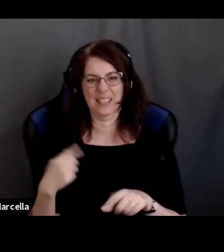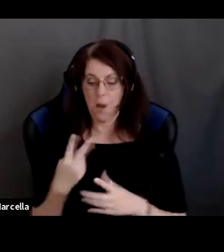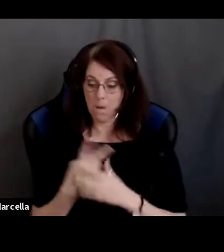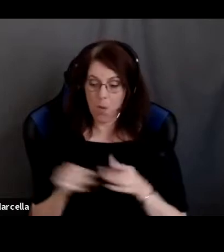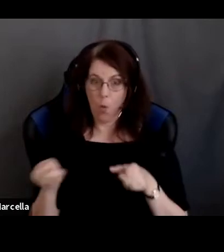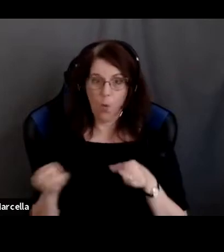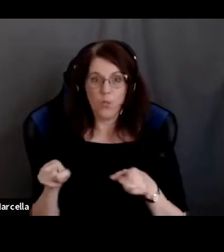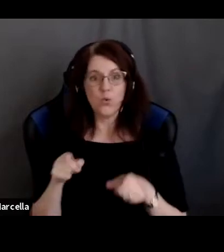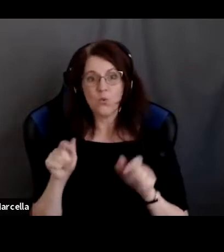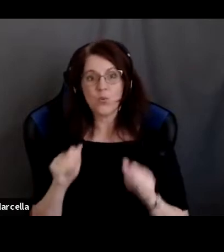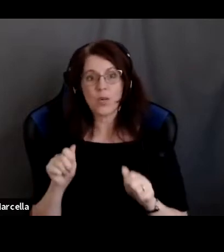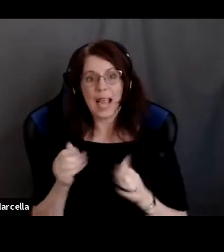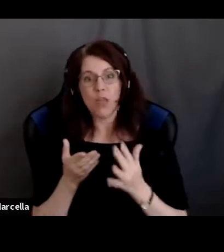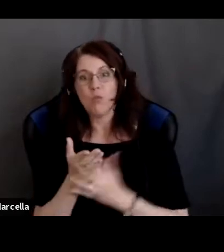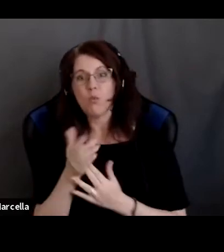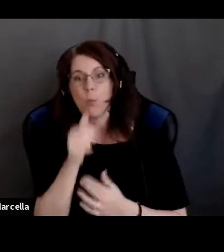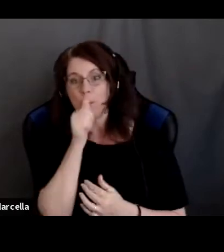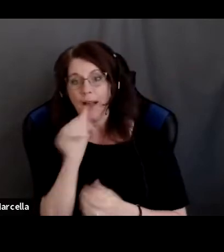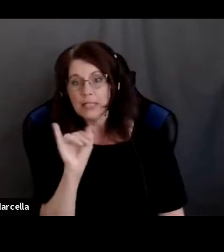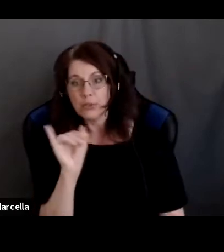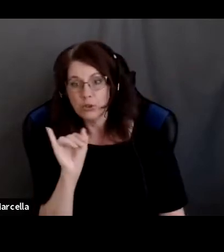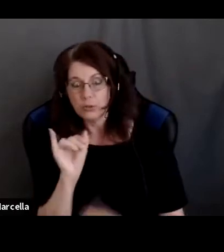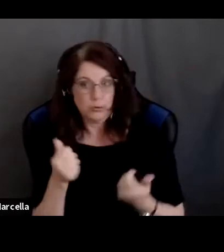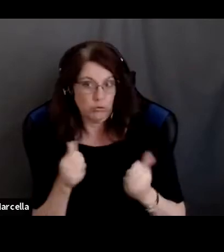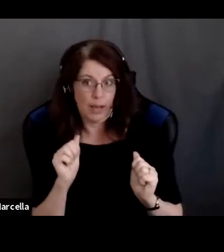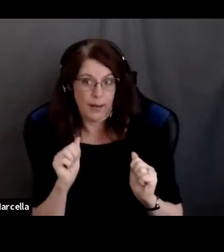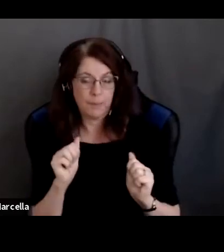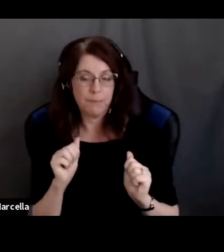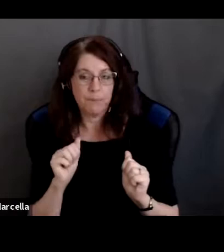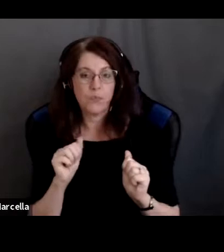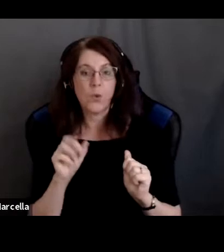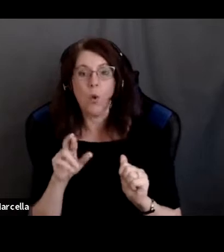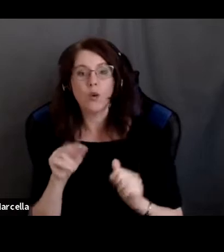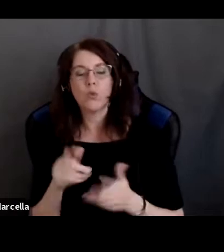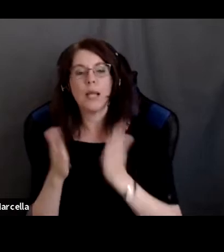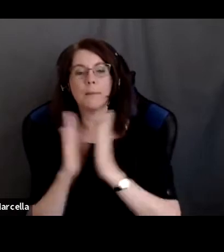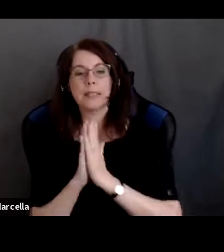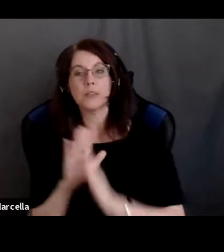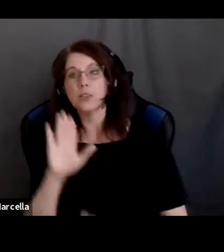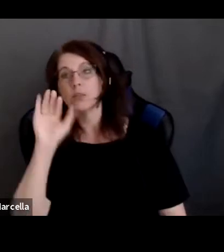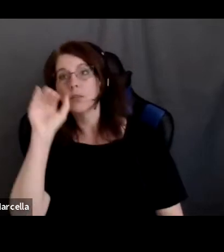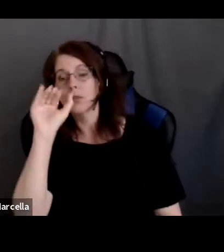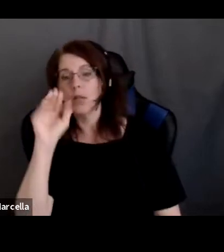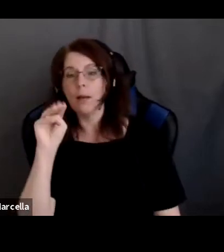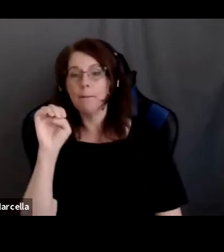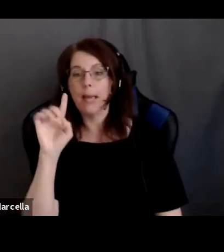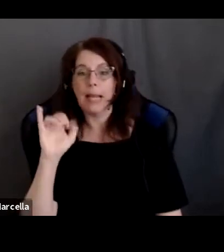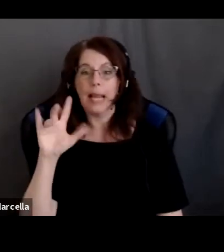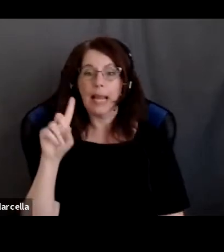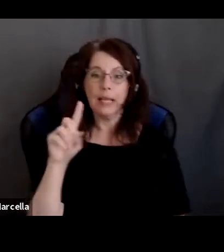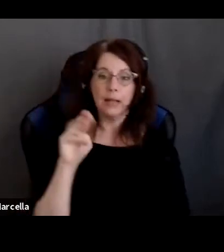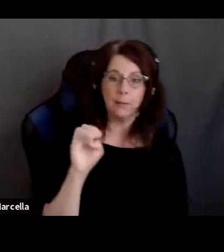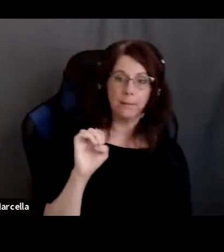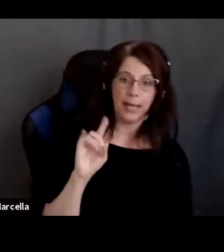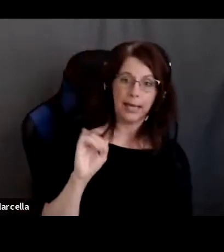you can try to go through private insurance to get it. You can also petition for Medicaid or Medicare to cover it.